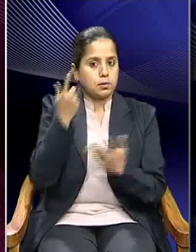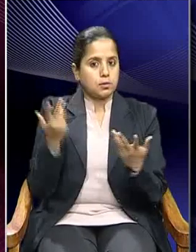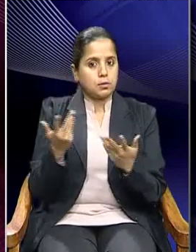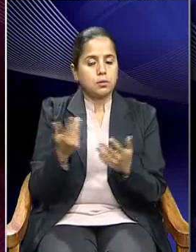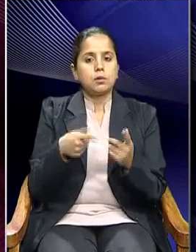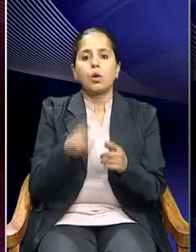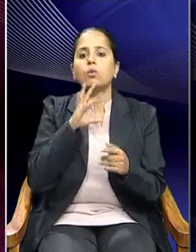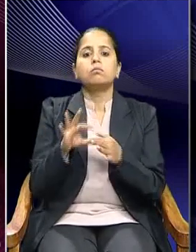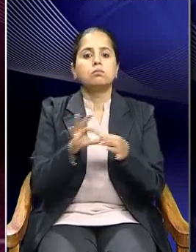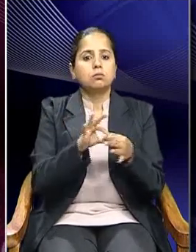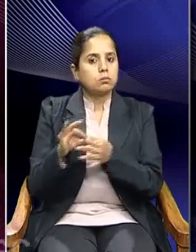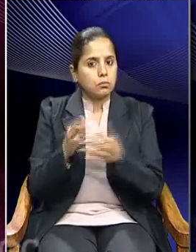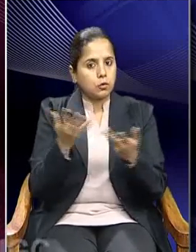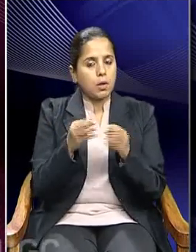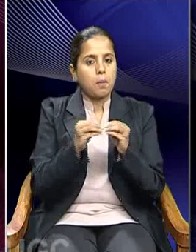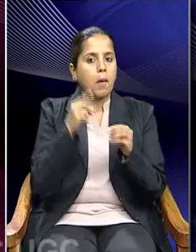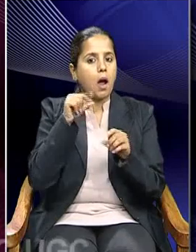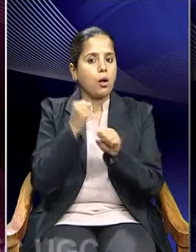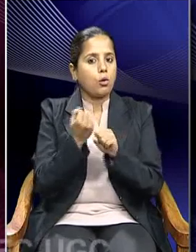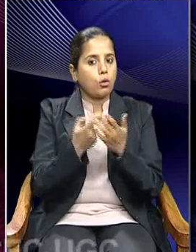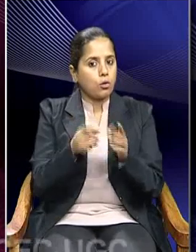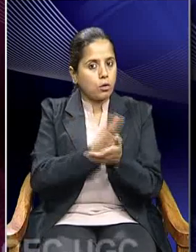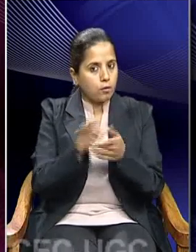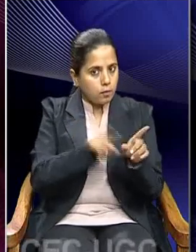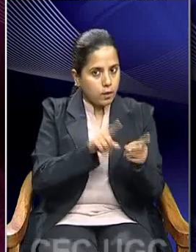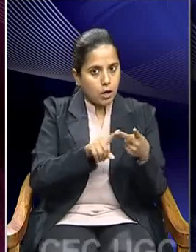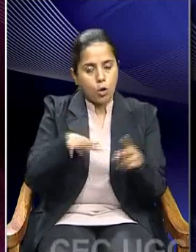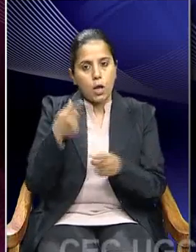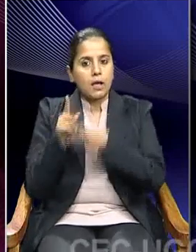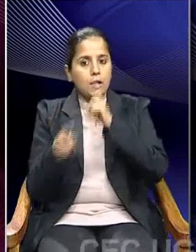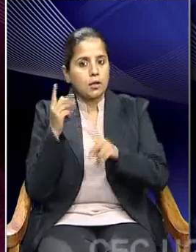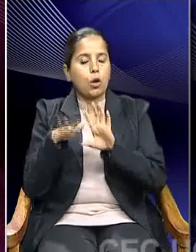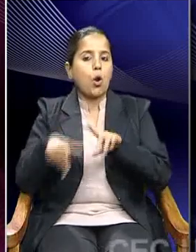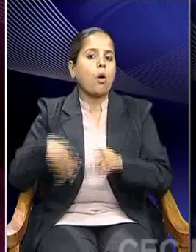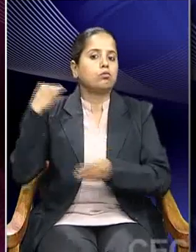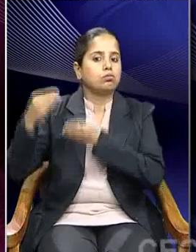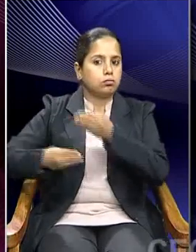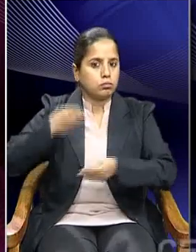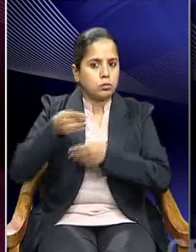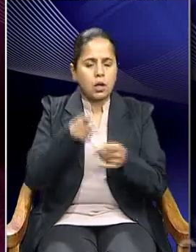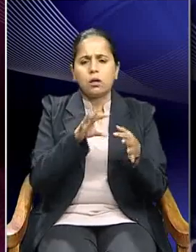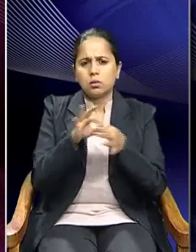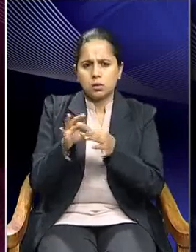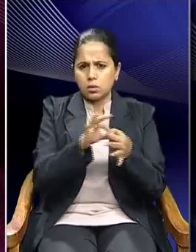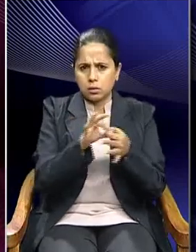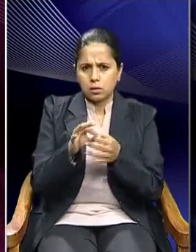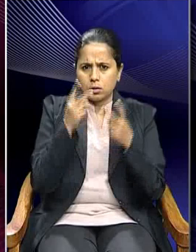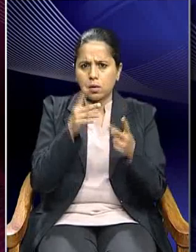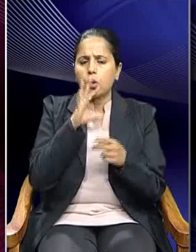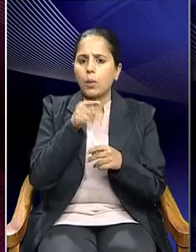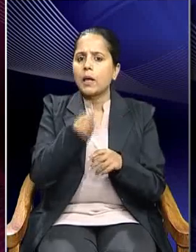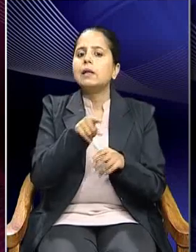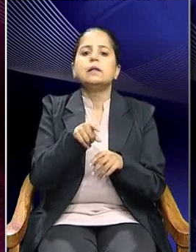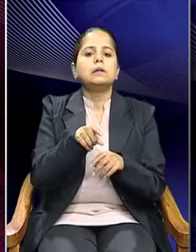the relation between biography, history, and tradition. And this relation is not